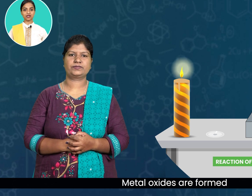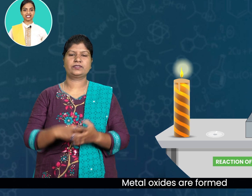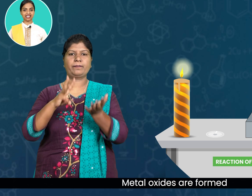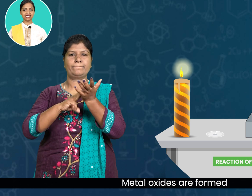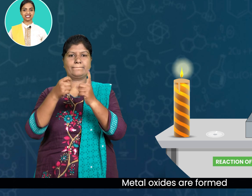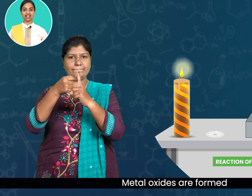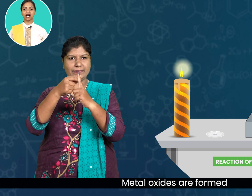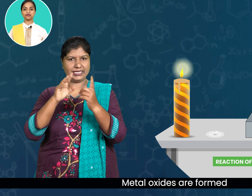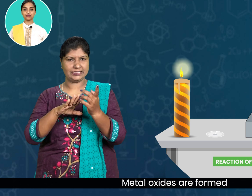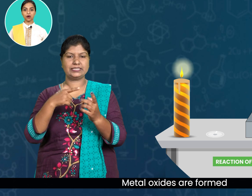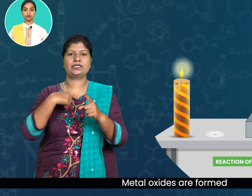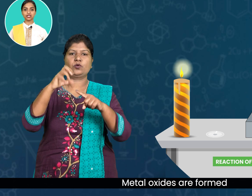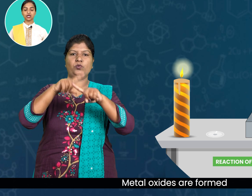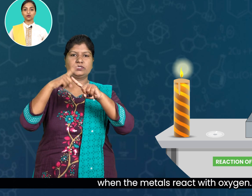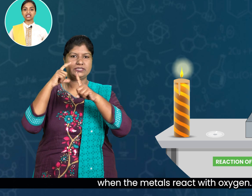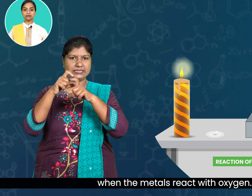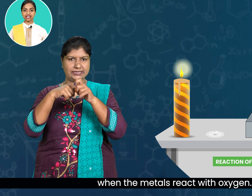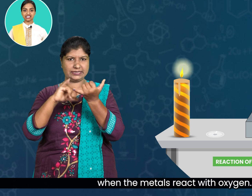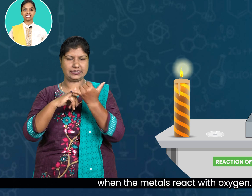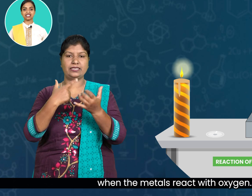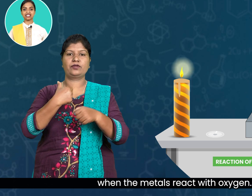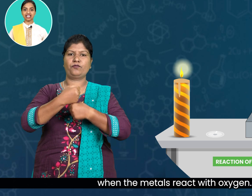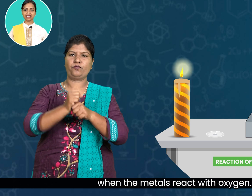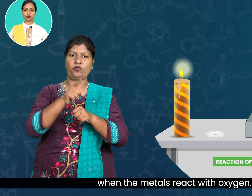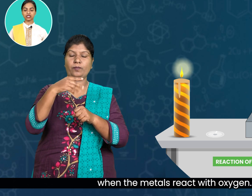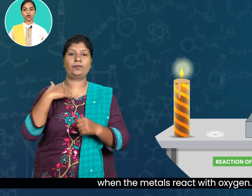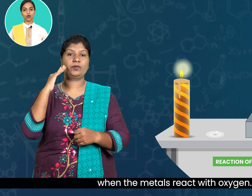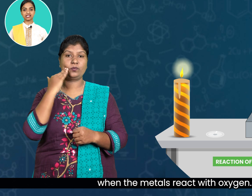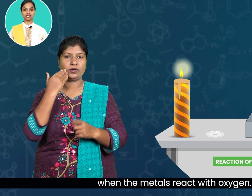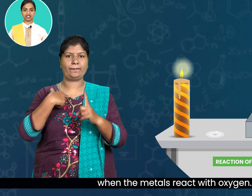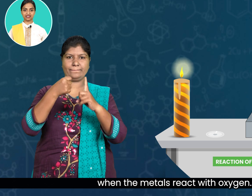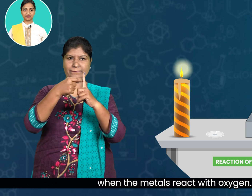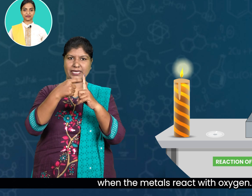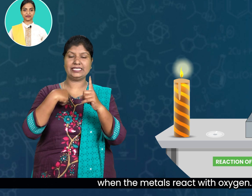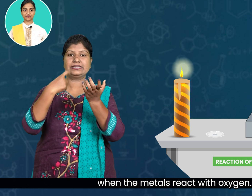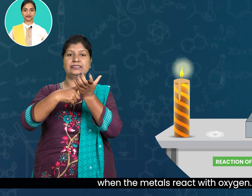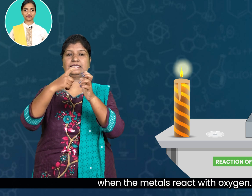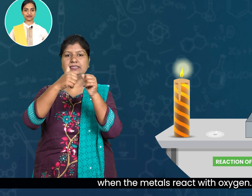Metal oxides are formed when the metals react with oxygen.